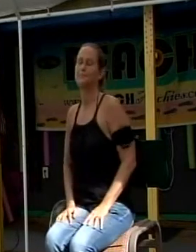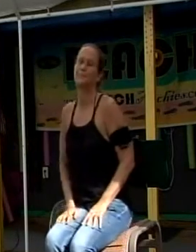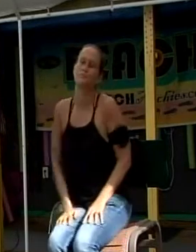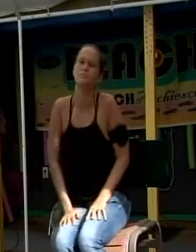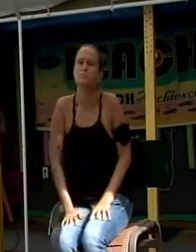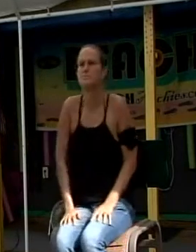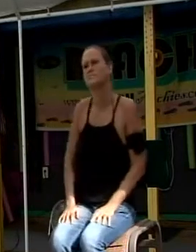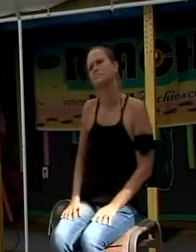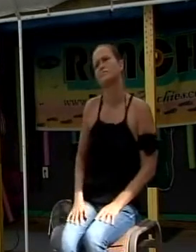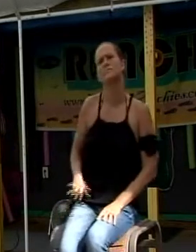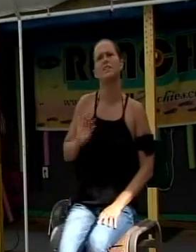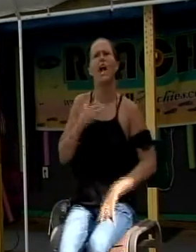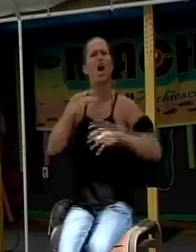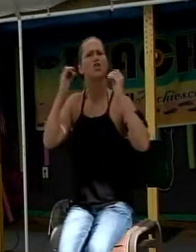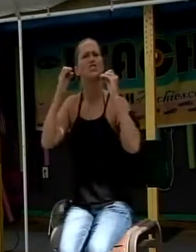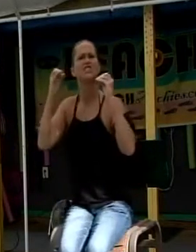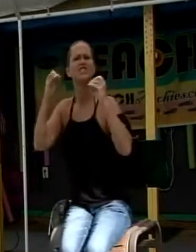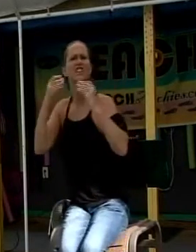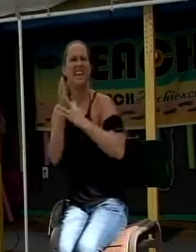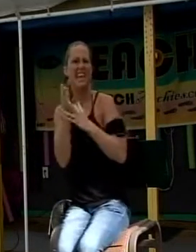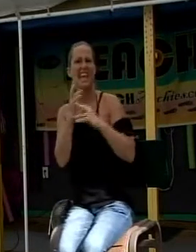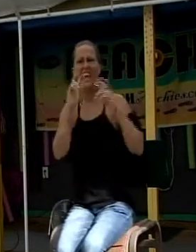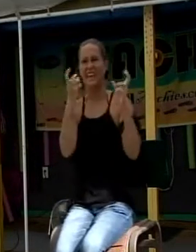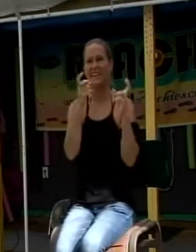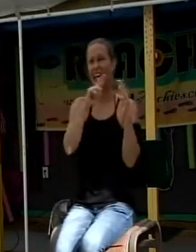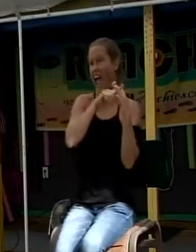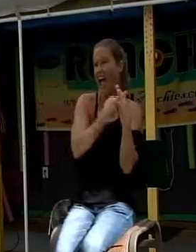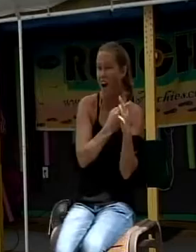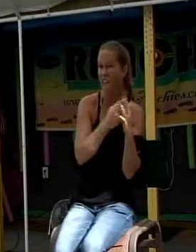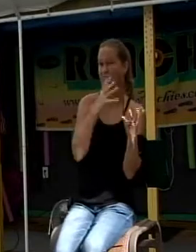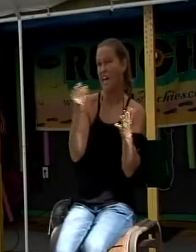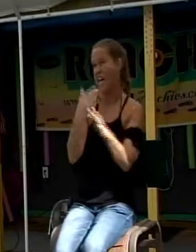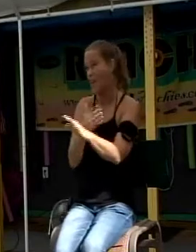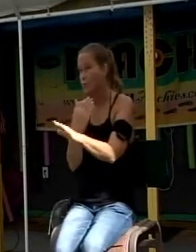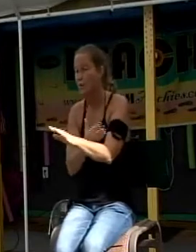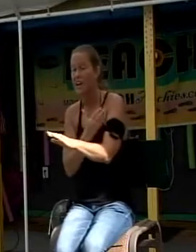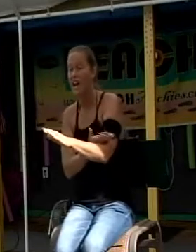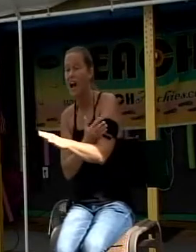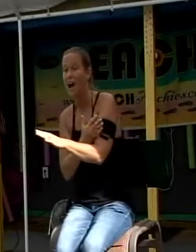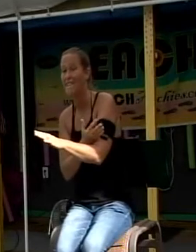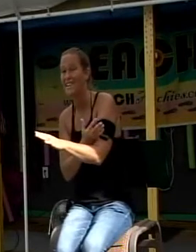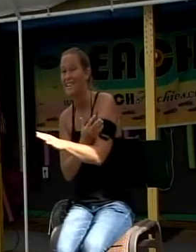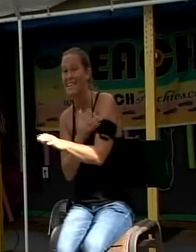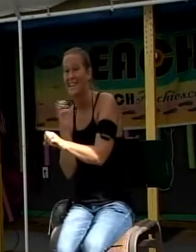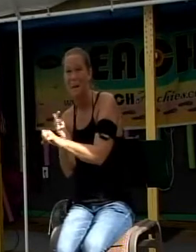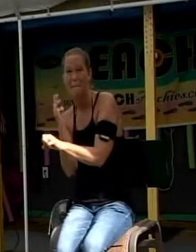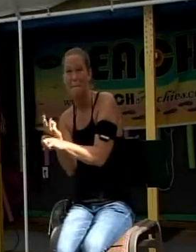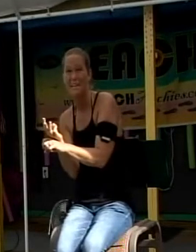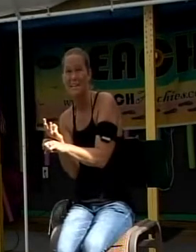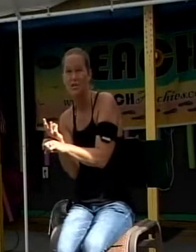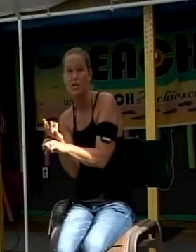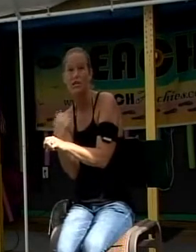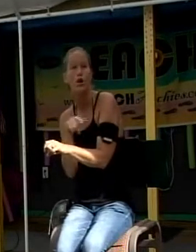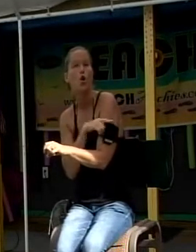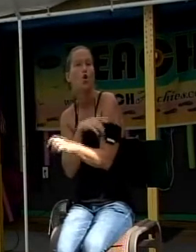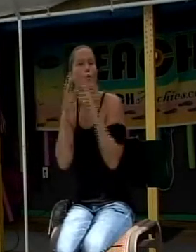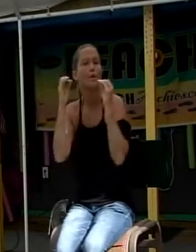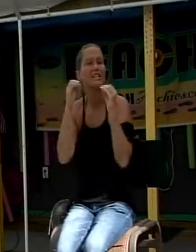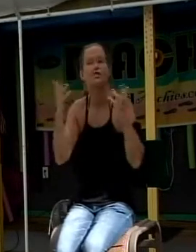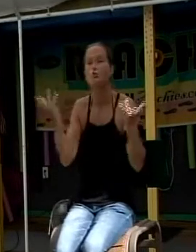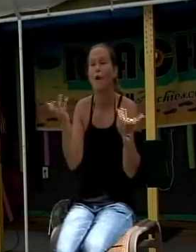my anger issues, my frustration, my hatred for people who wounded me in my life, you know what? It wasn't them that's the